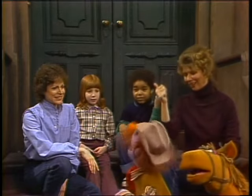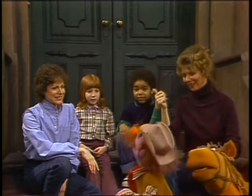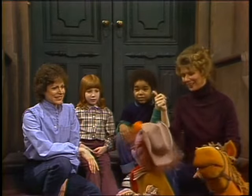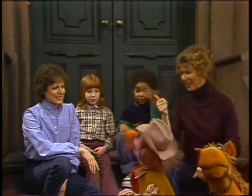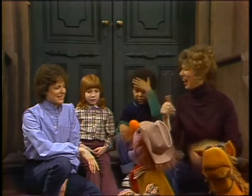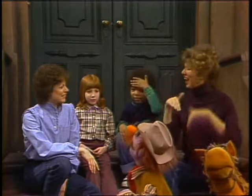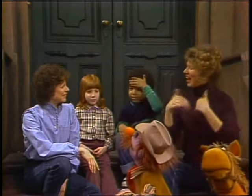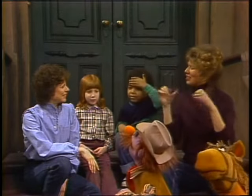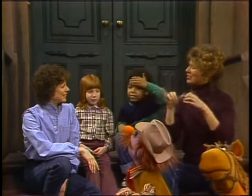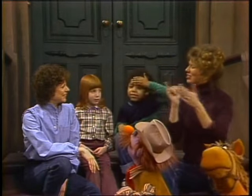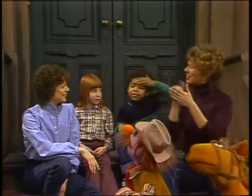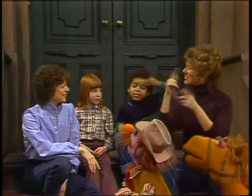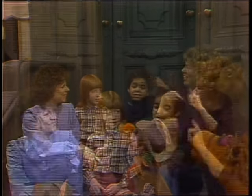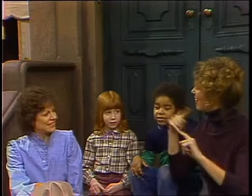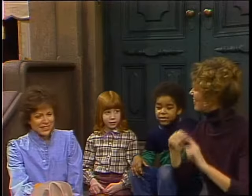it again?